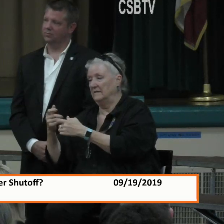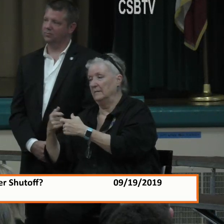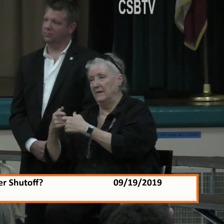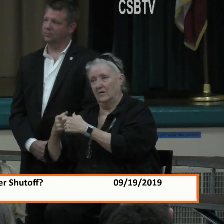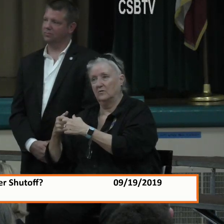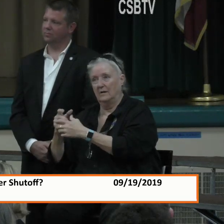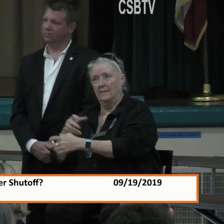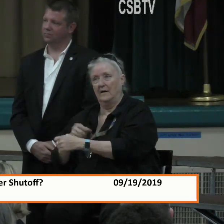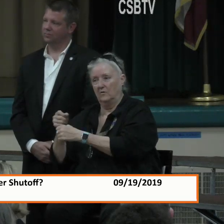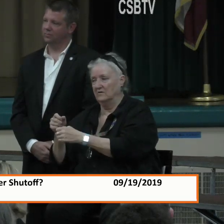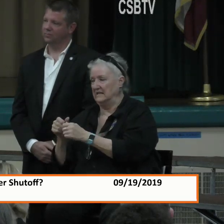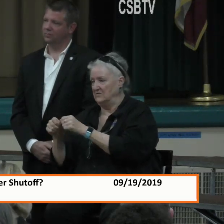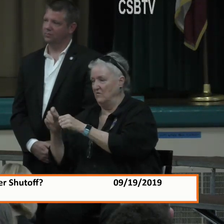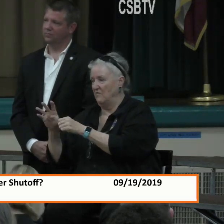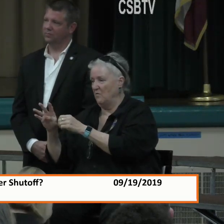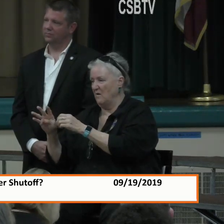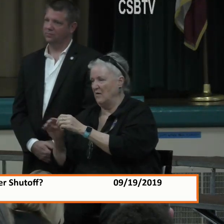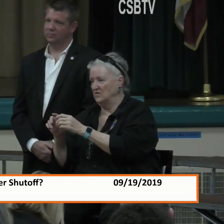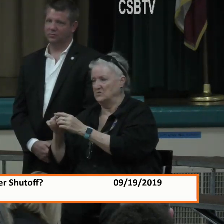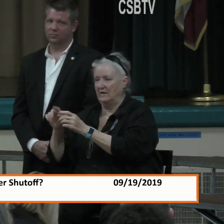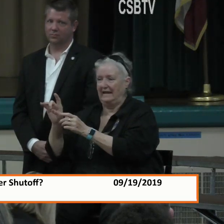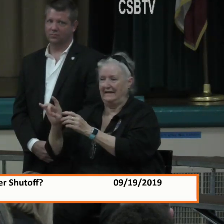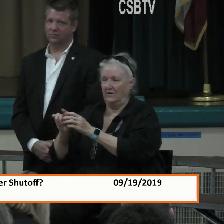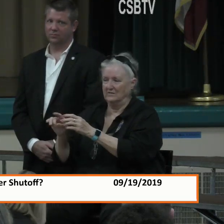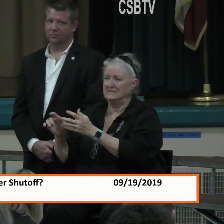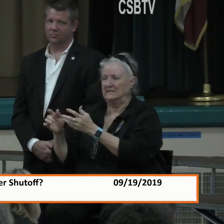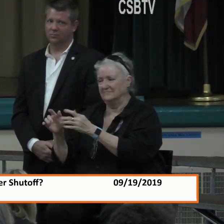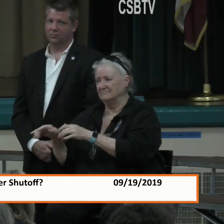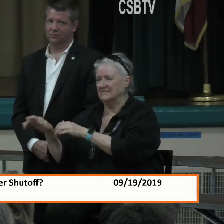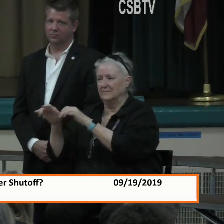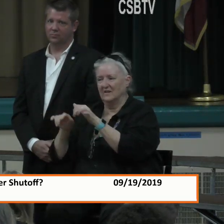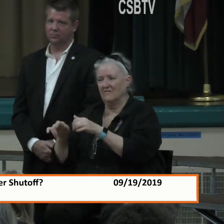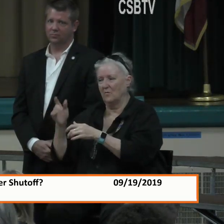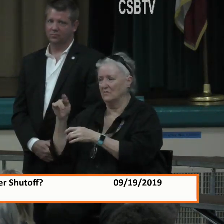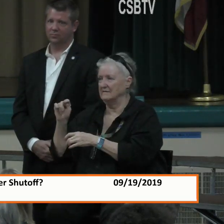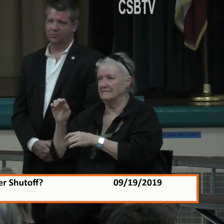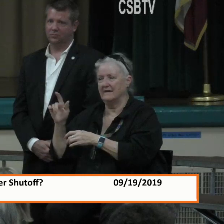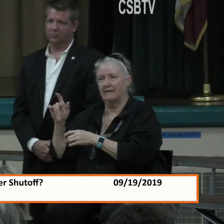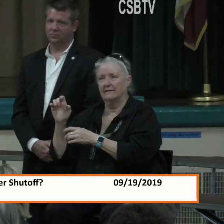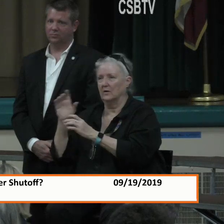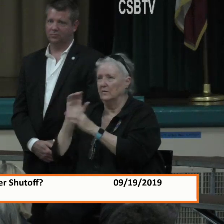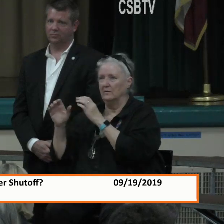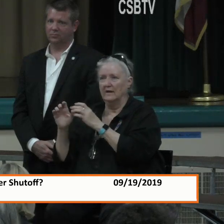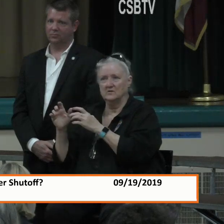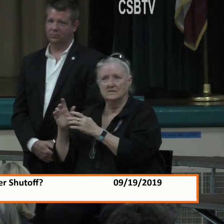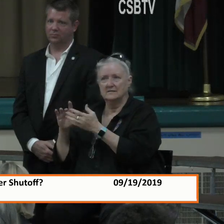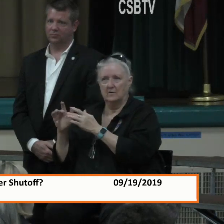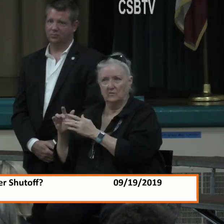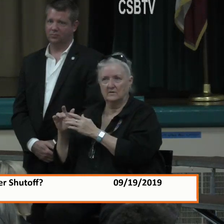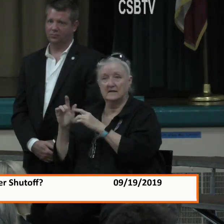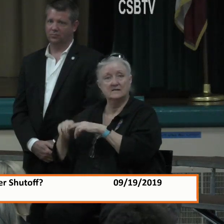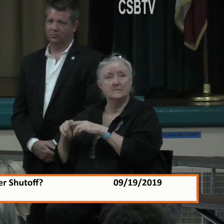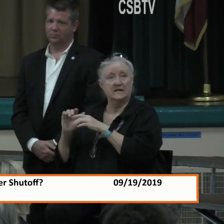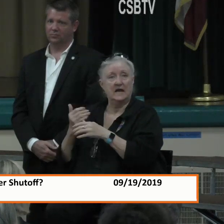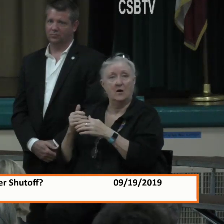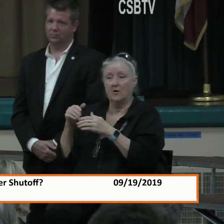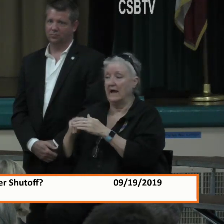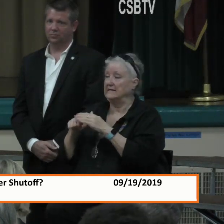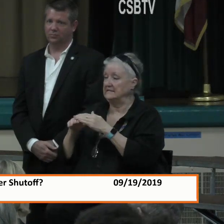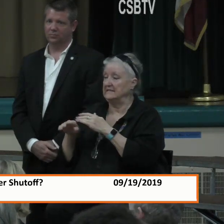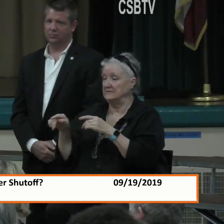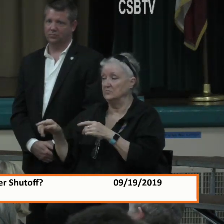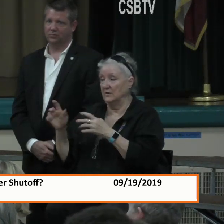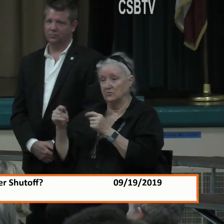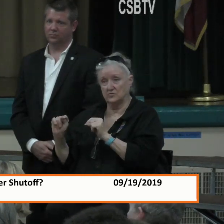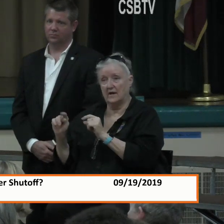to 8 hours, which is fairly typical for telecommunications networks. And depending on our access to them, we